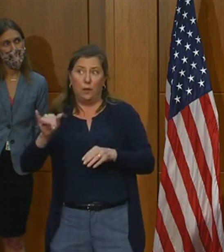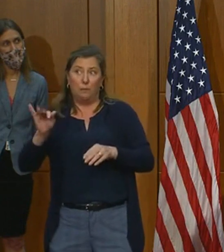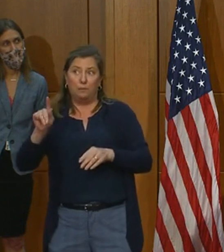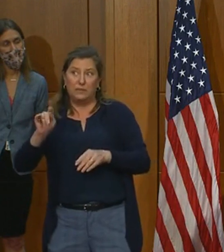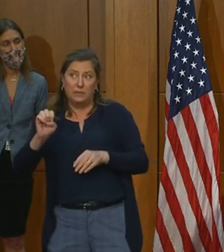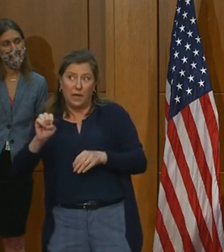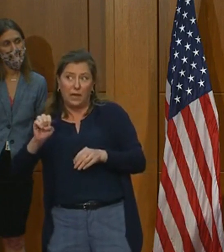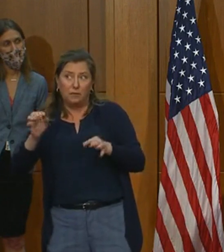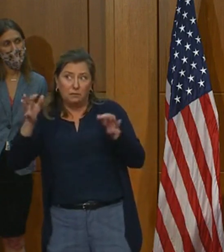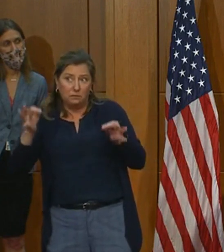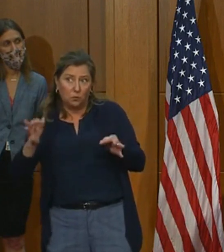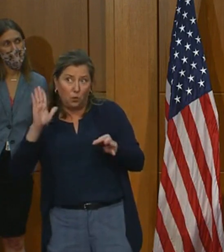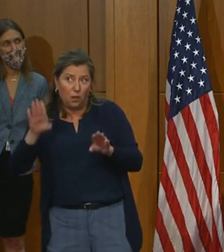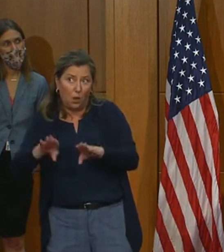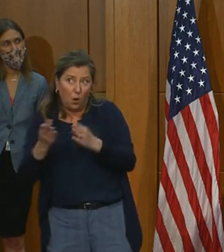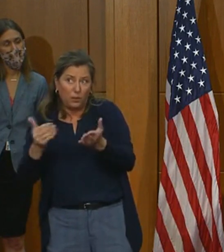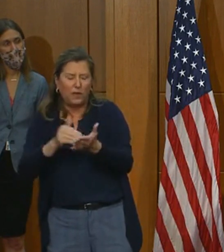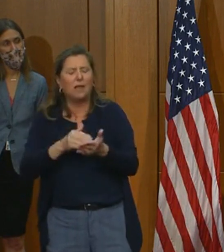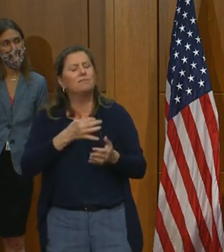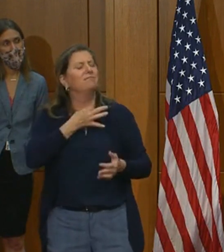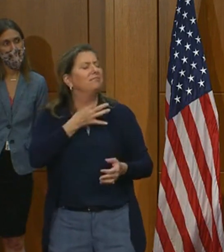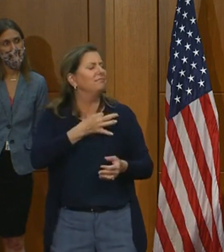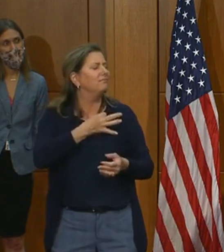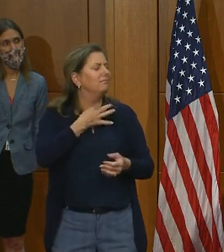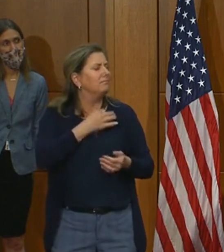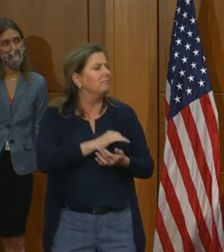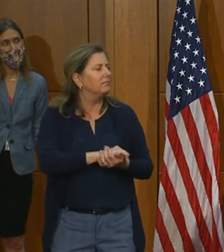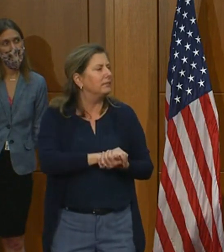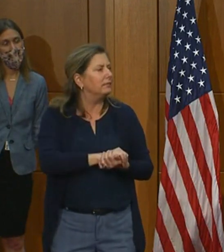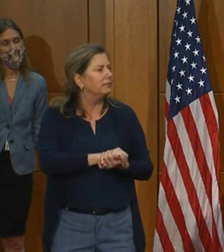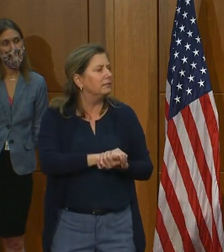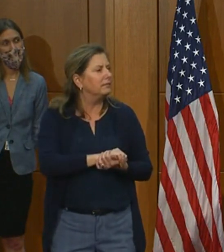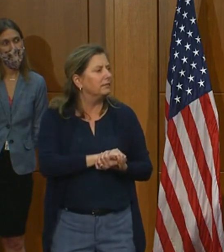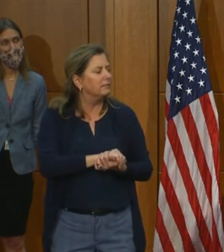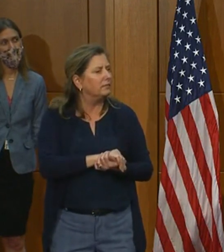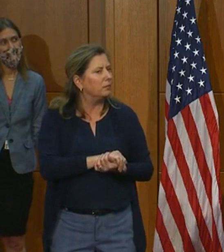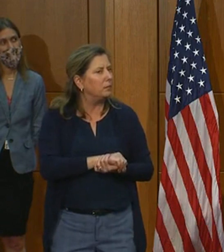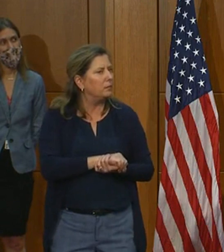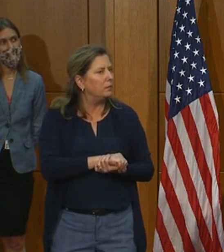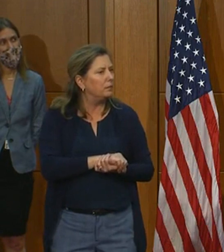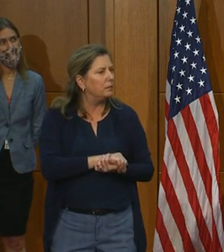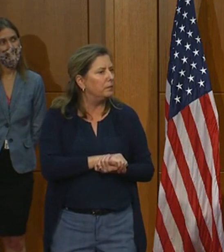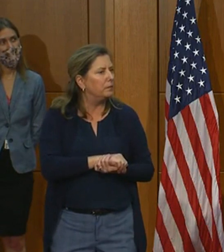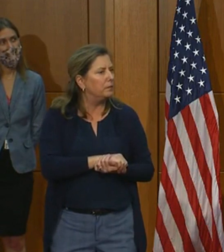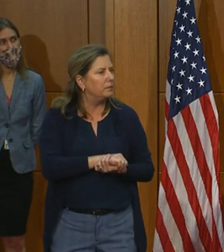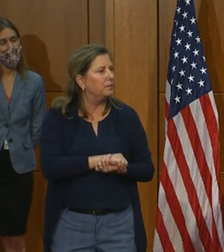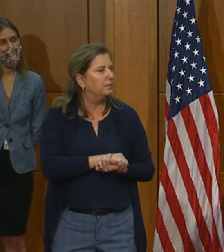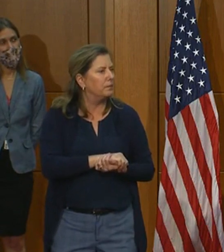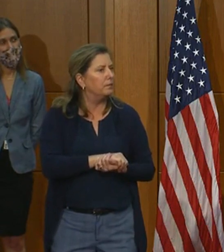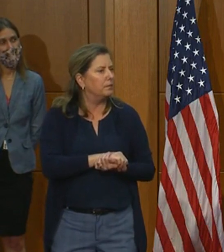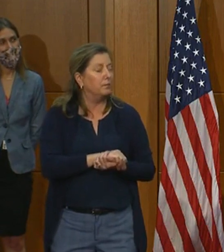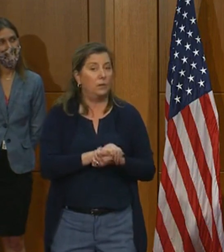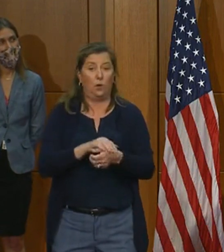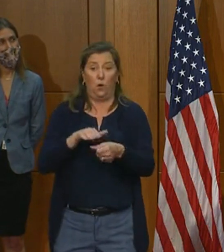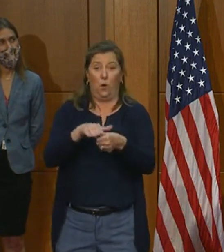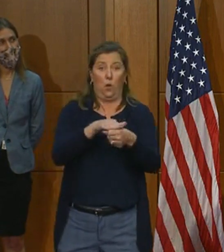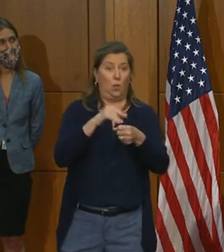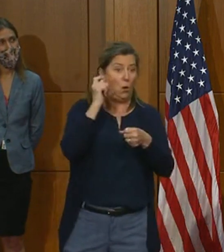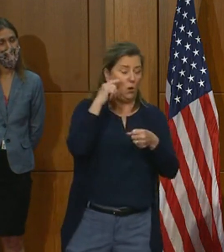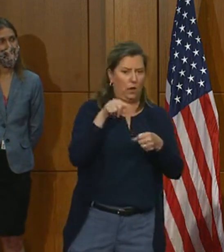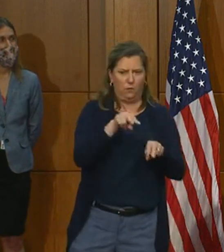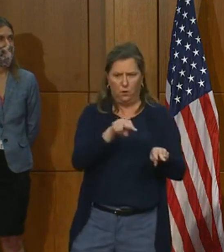whether to reopen. I just wonder, do you think that there are localities that maybe now that they're seeing the data could have